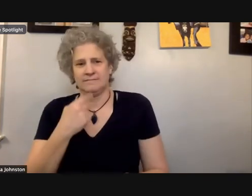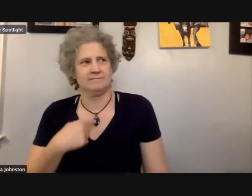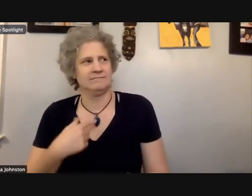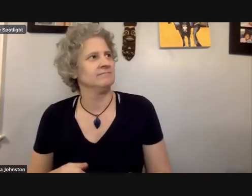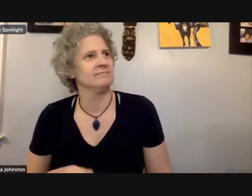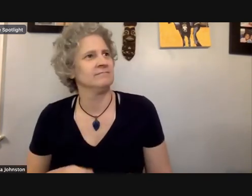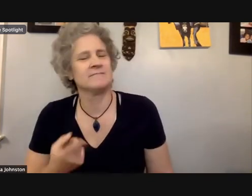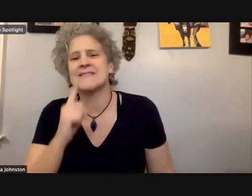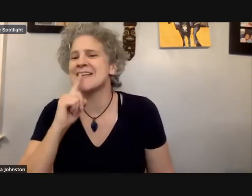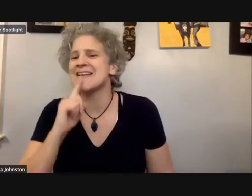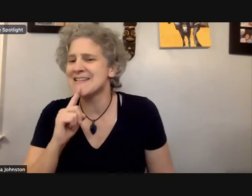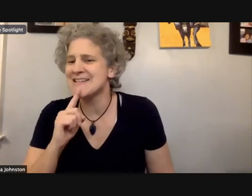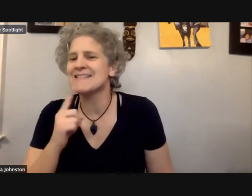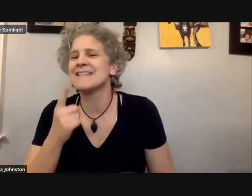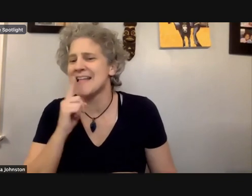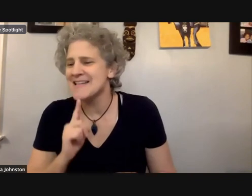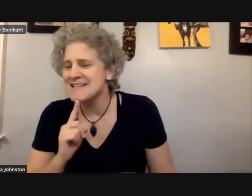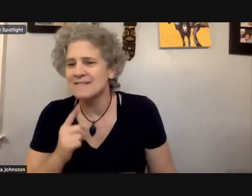on your hand.